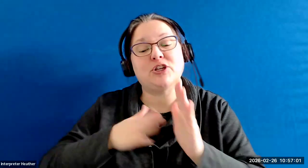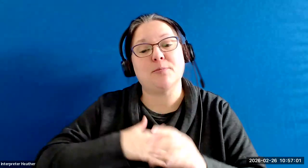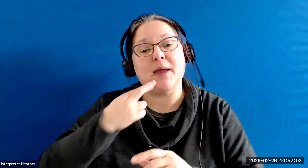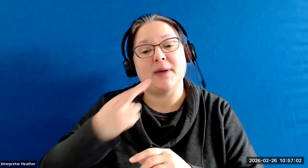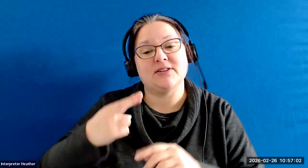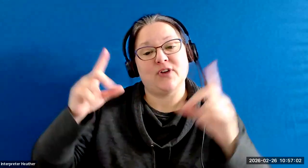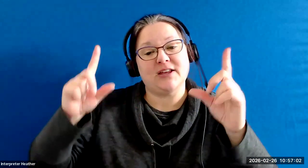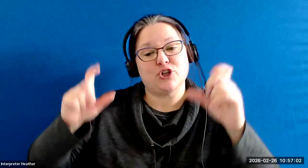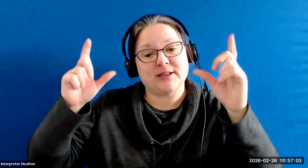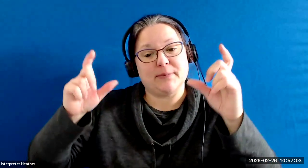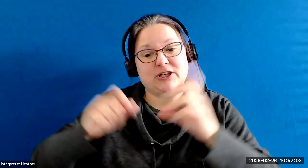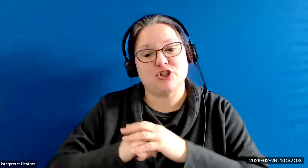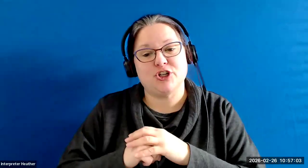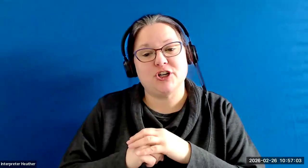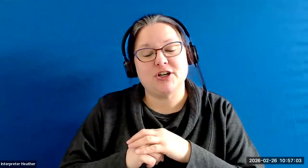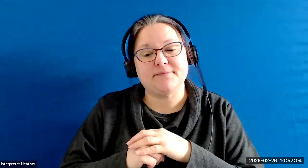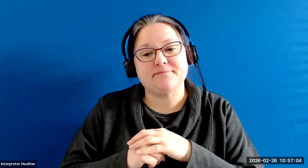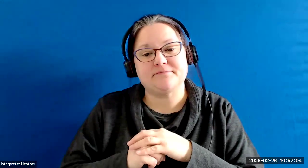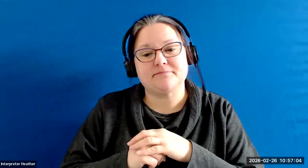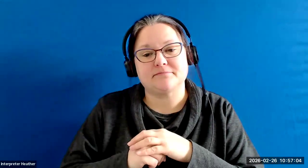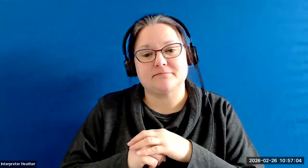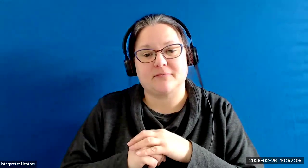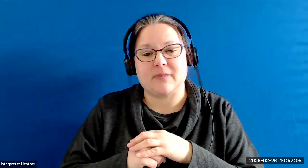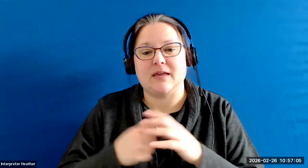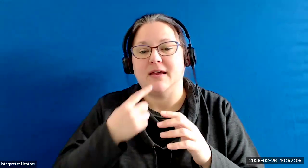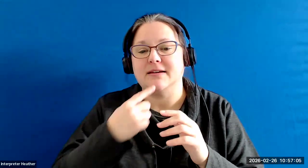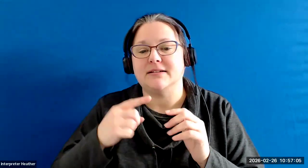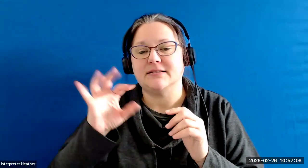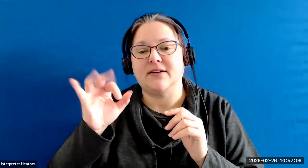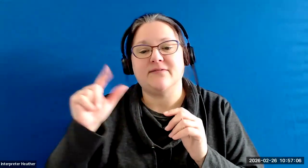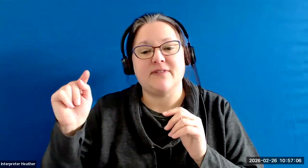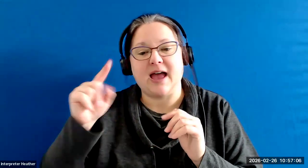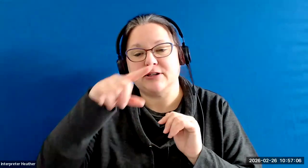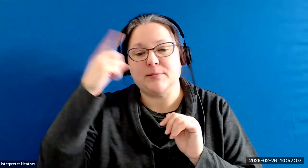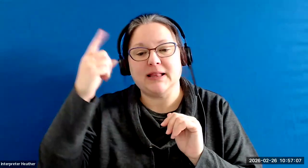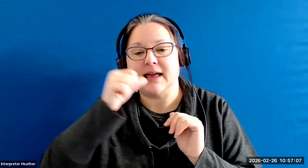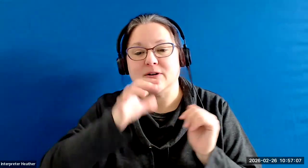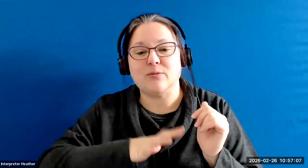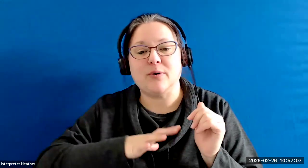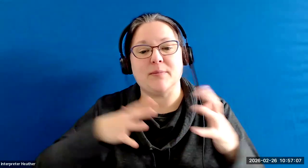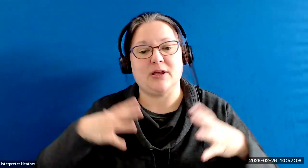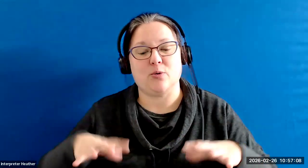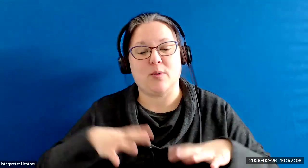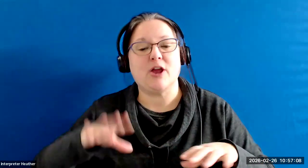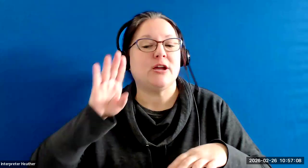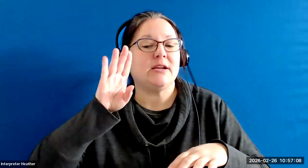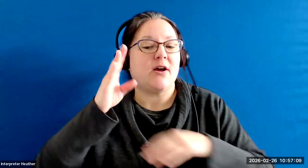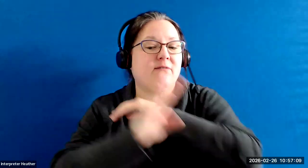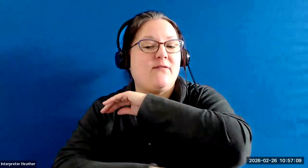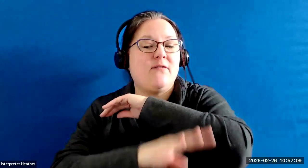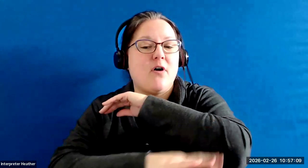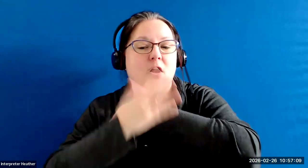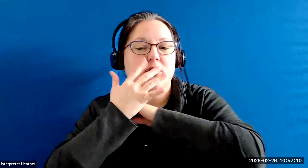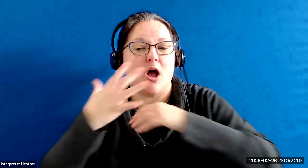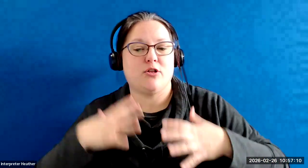of me, um, and it says fat black femme wearing fall colored clothes sits on a log in the